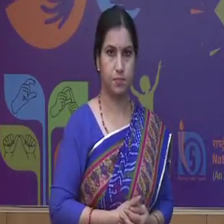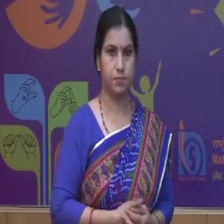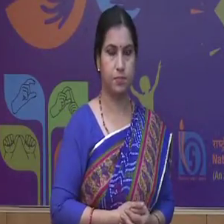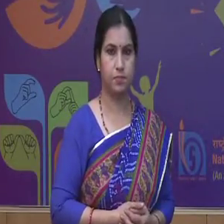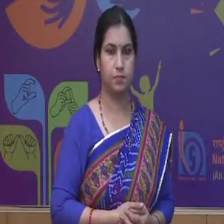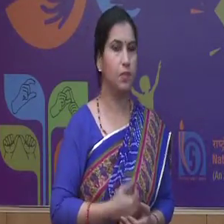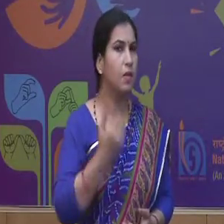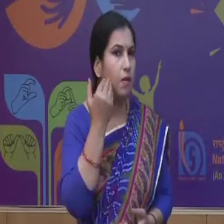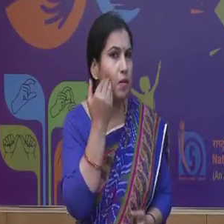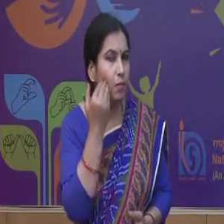in the year